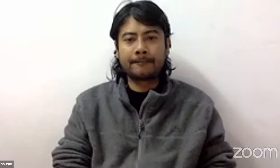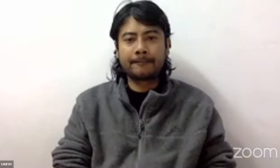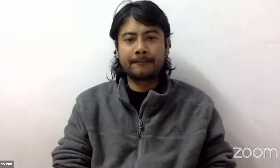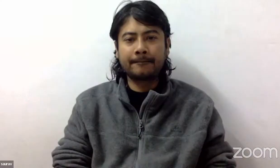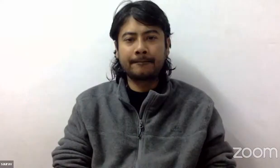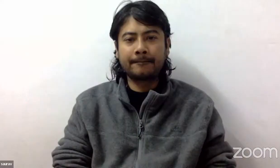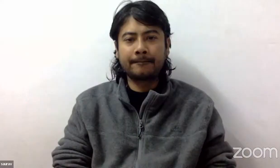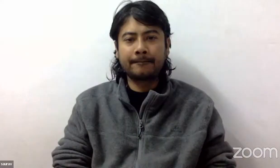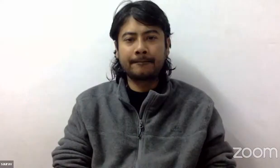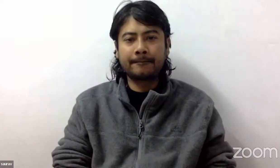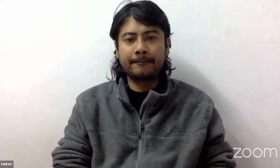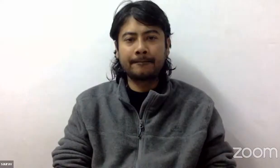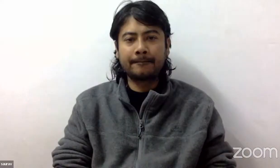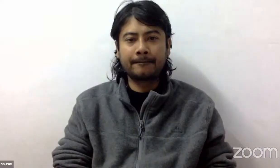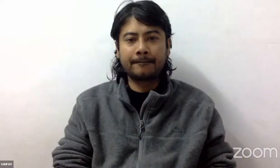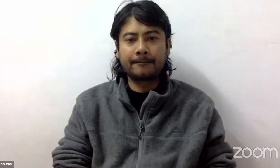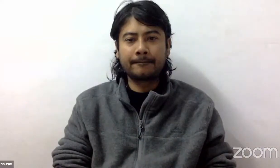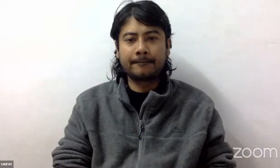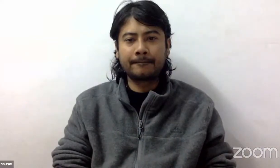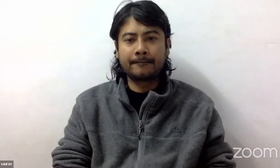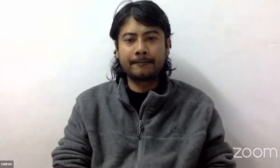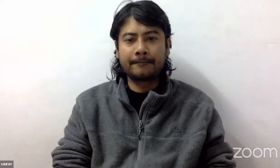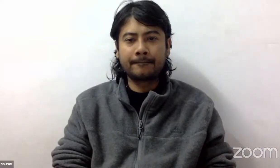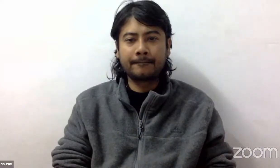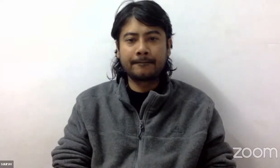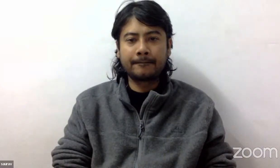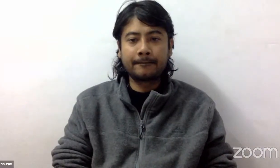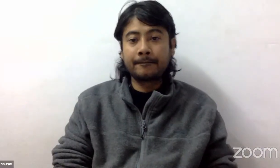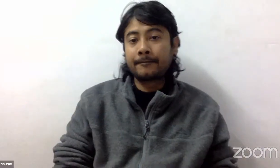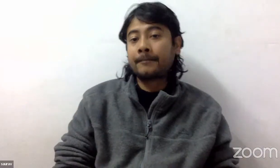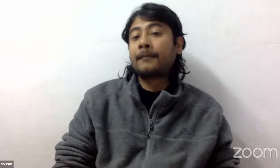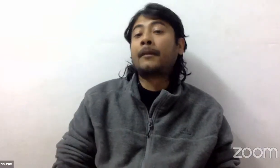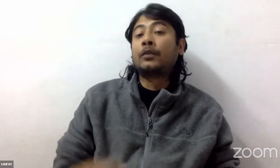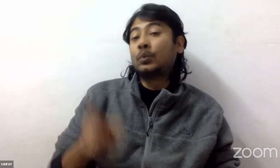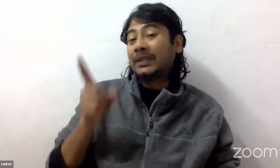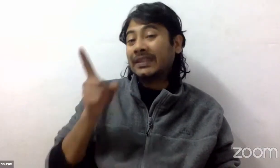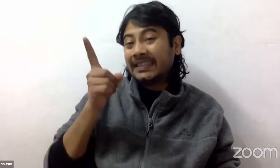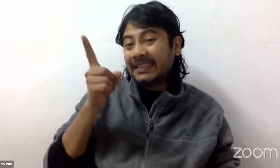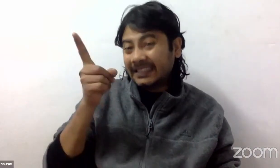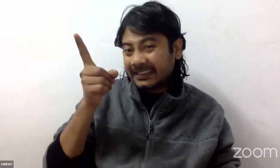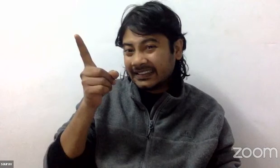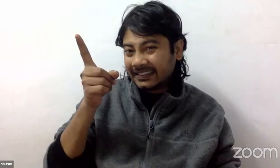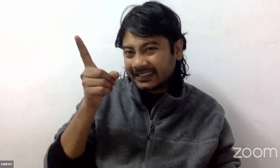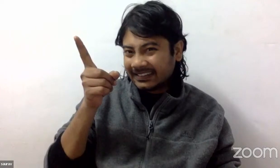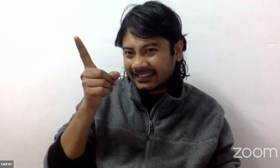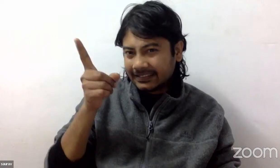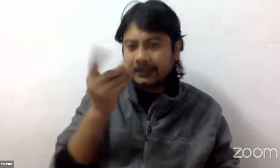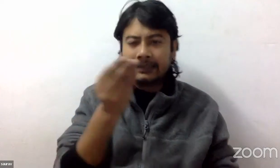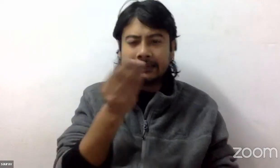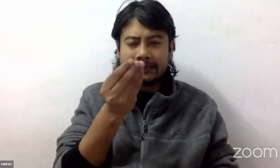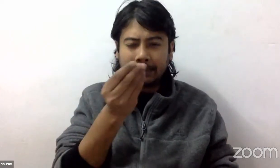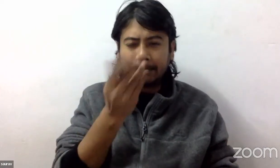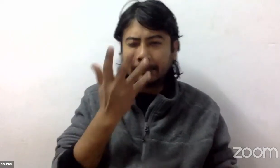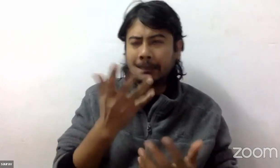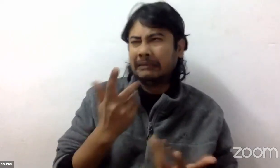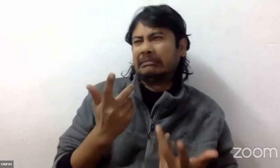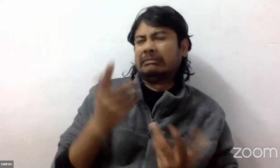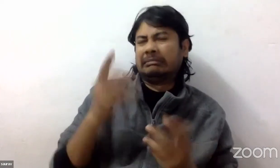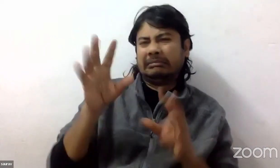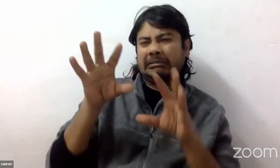So this is little tricky to understand. Let's see that we have, full